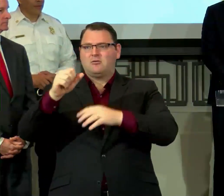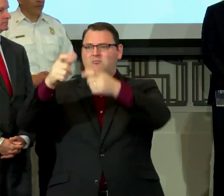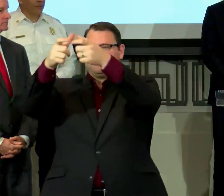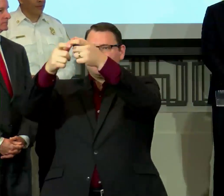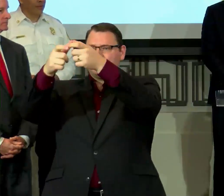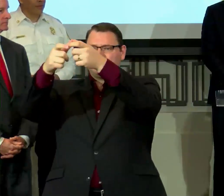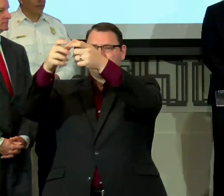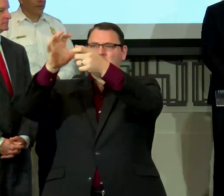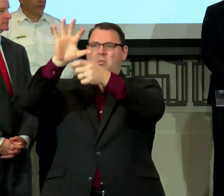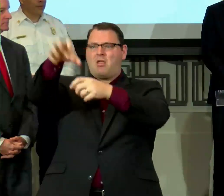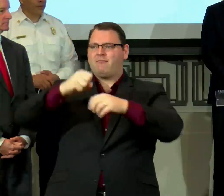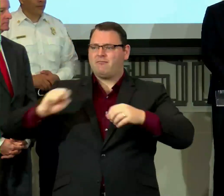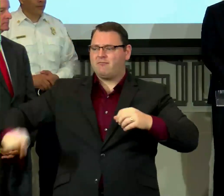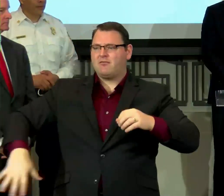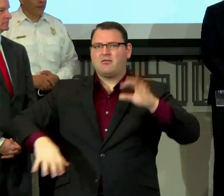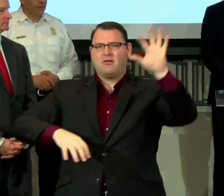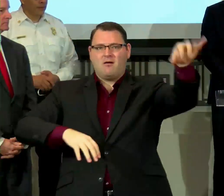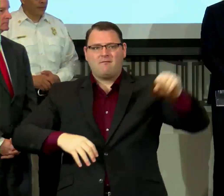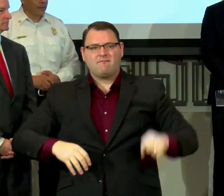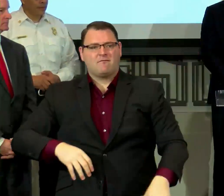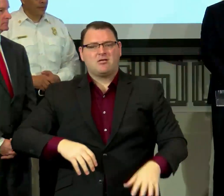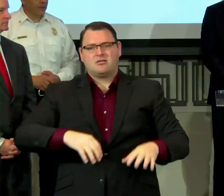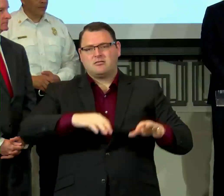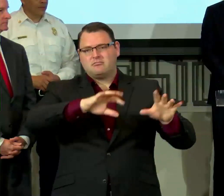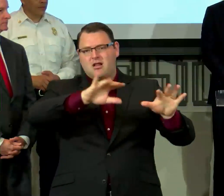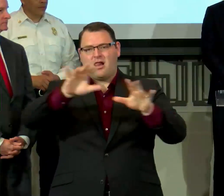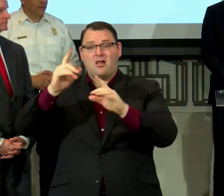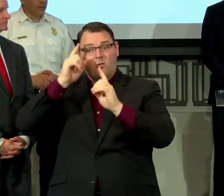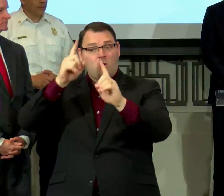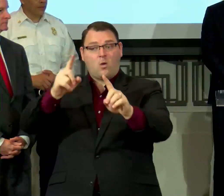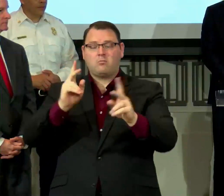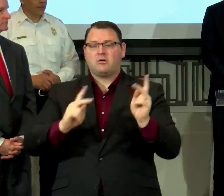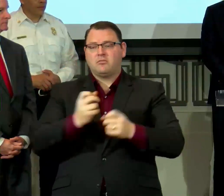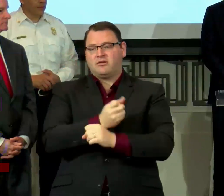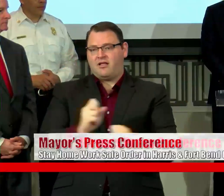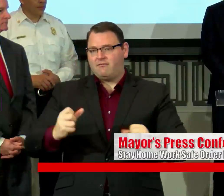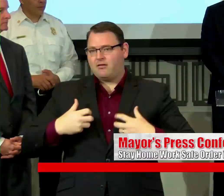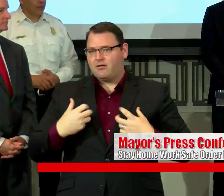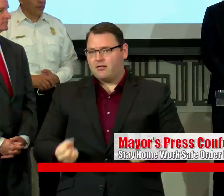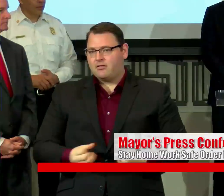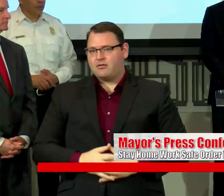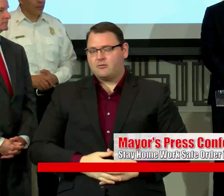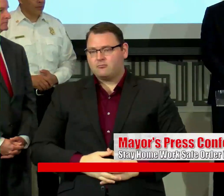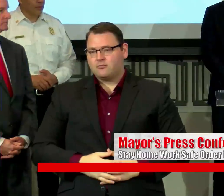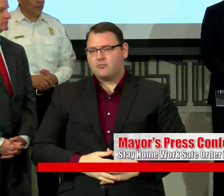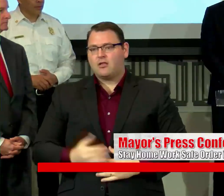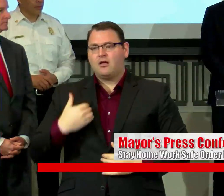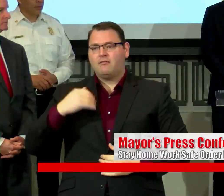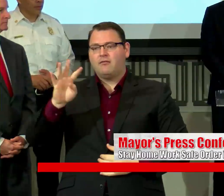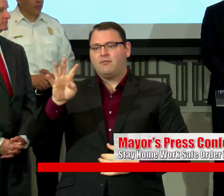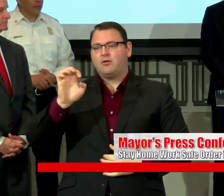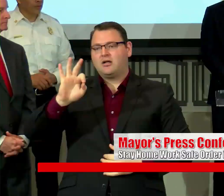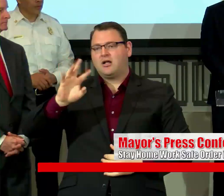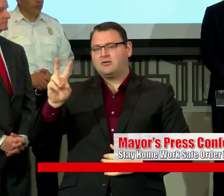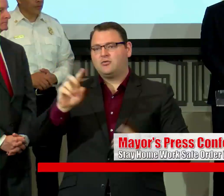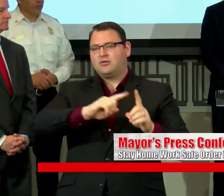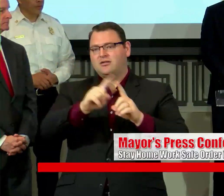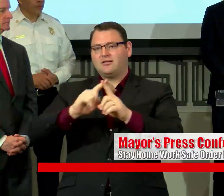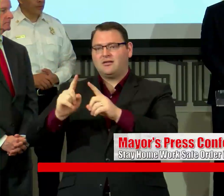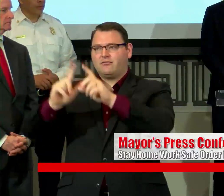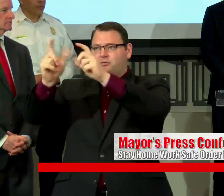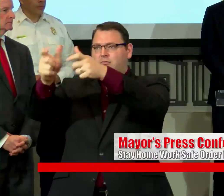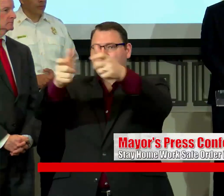That's the reason why we are doing it. And there are 492 goals located throughout 142